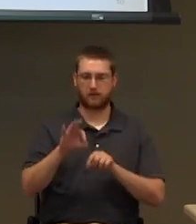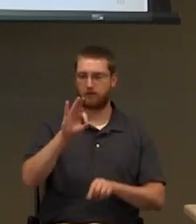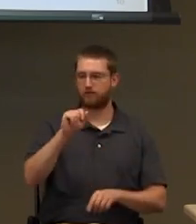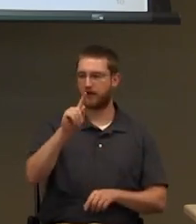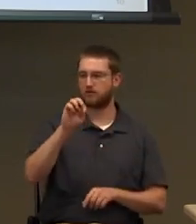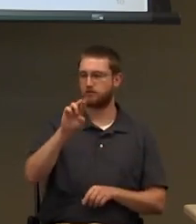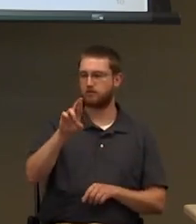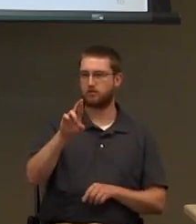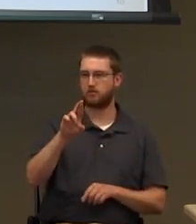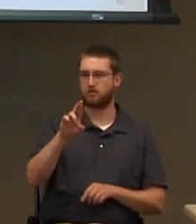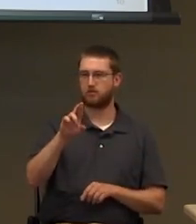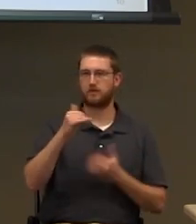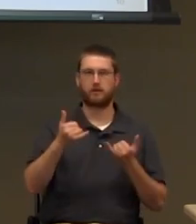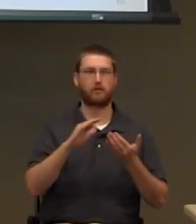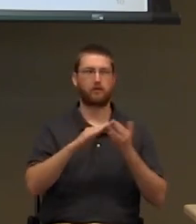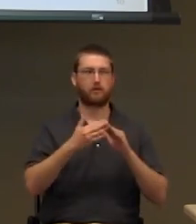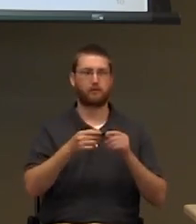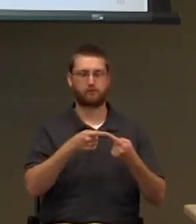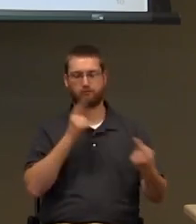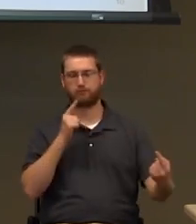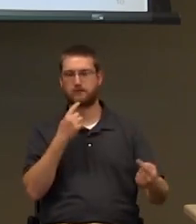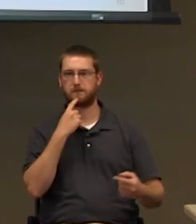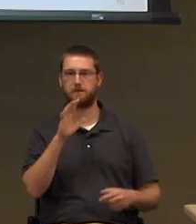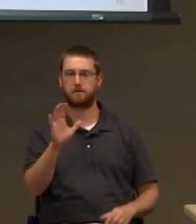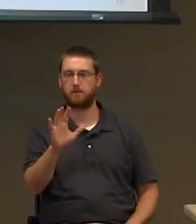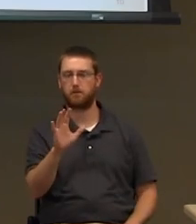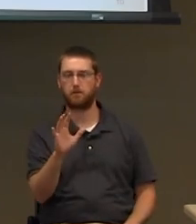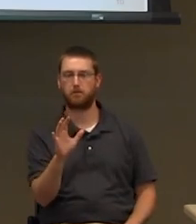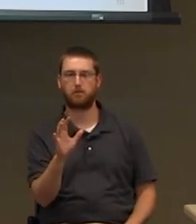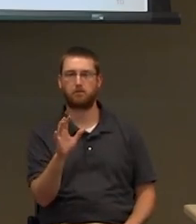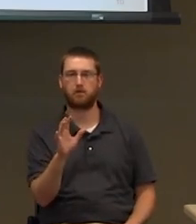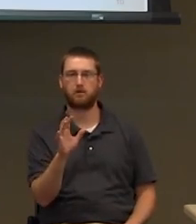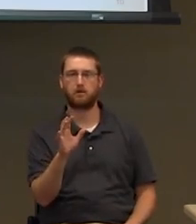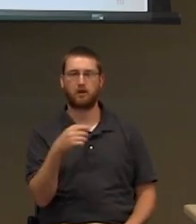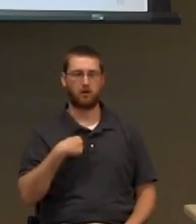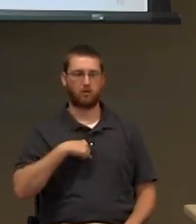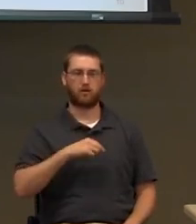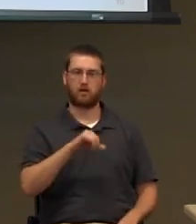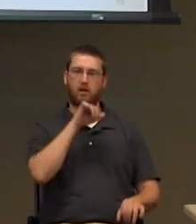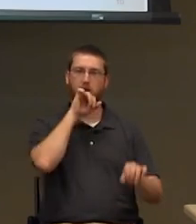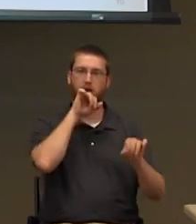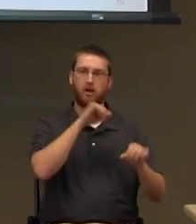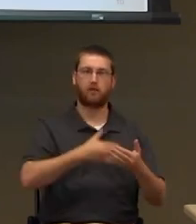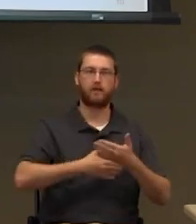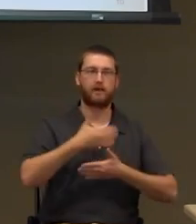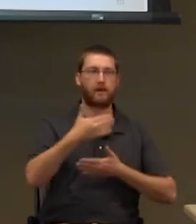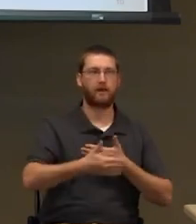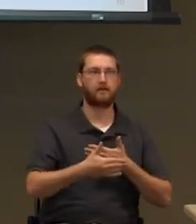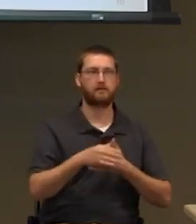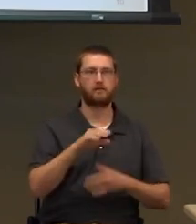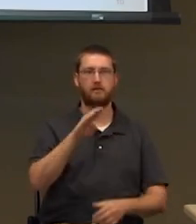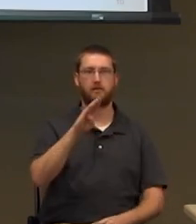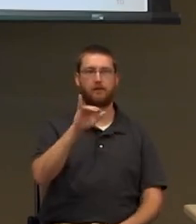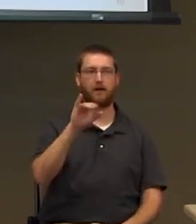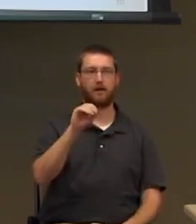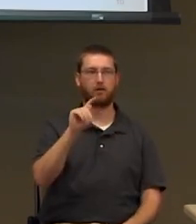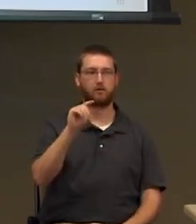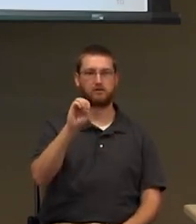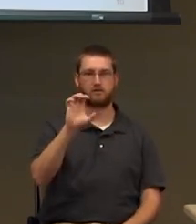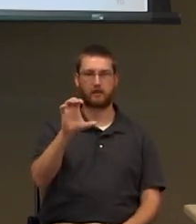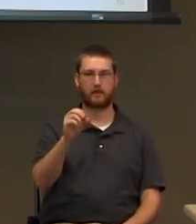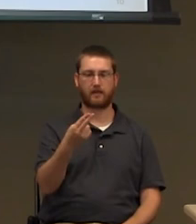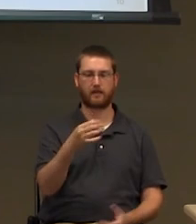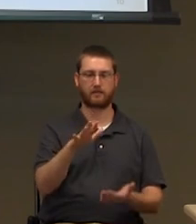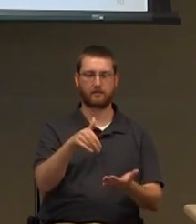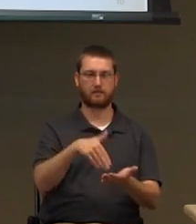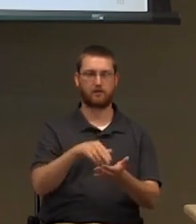are the ones, now the community may disagree with me and say, you know what? We would absolutely love to be the next biotech center of